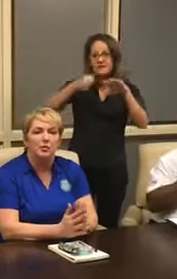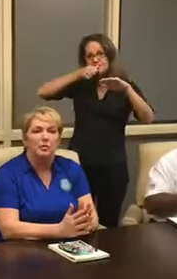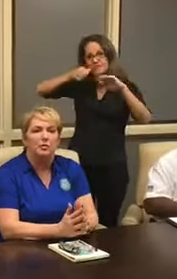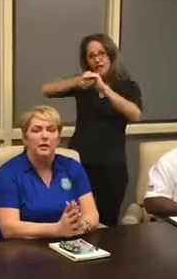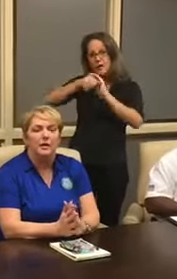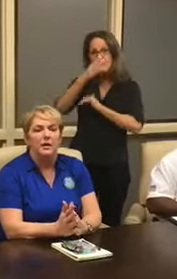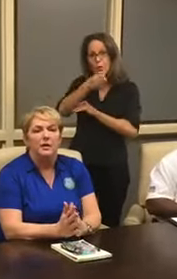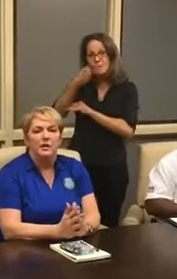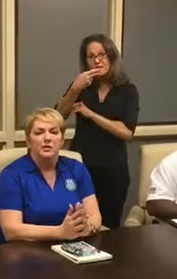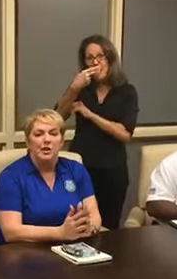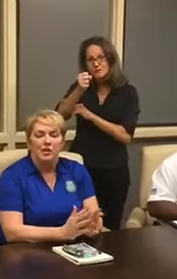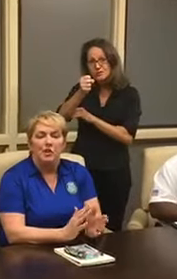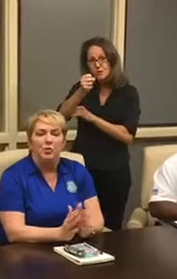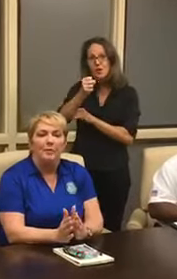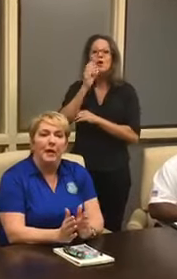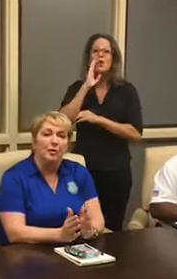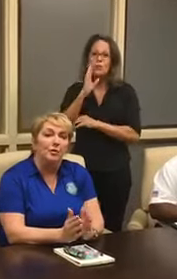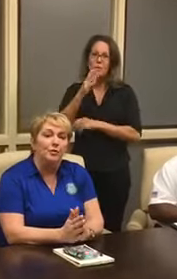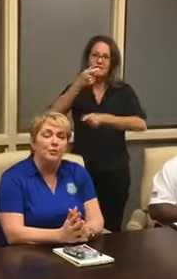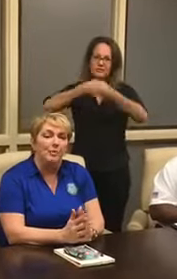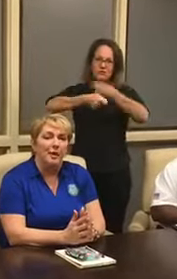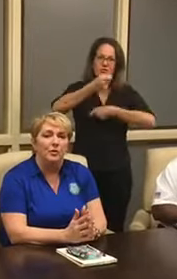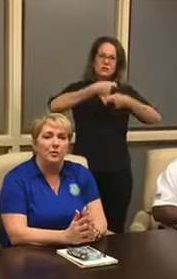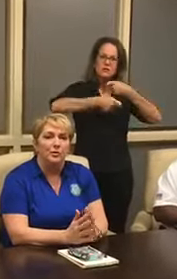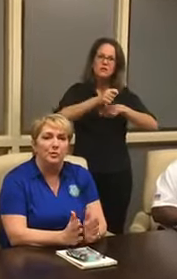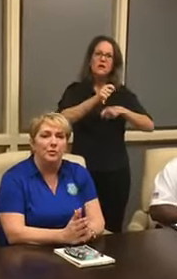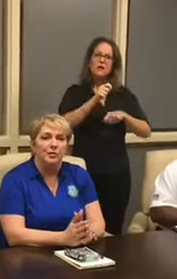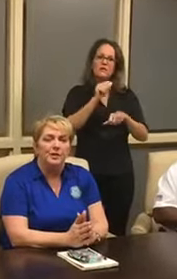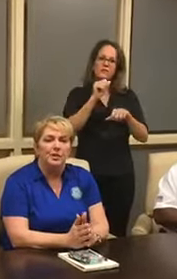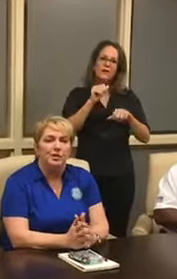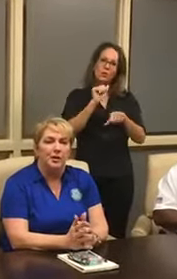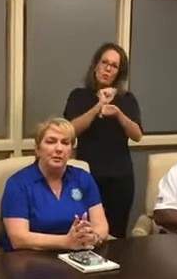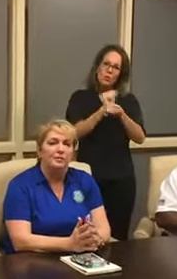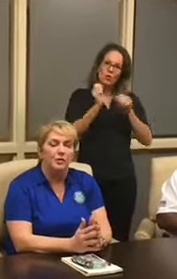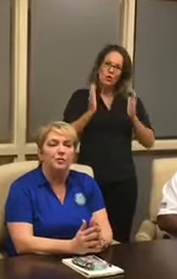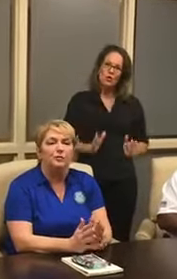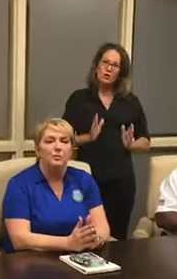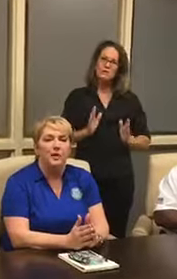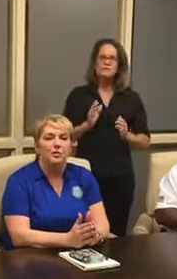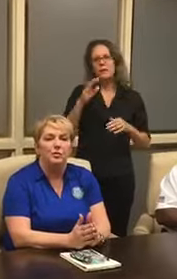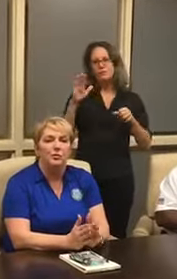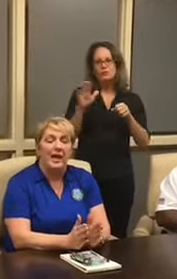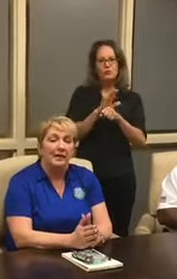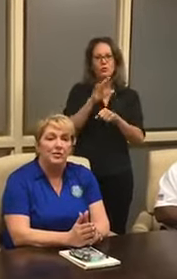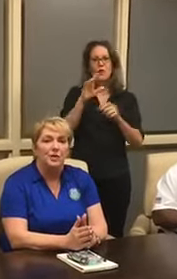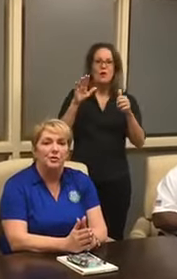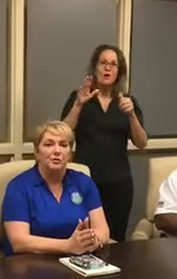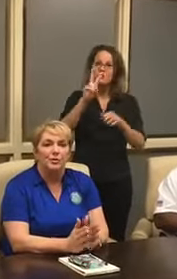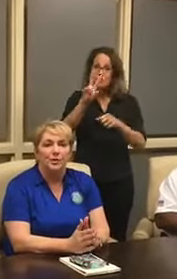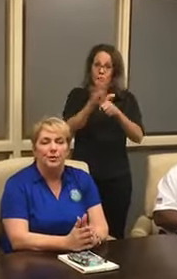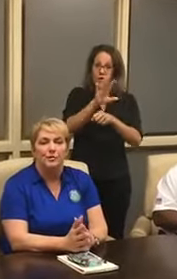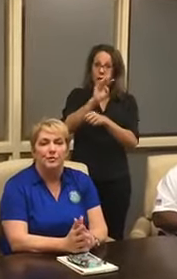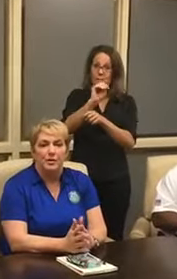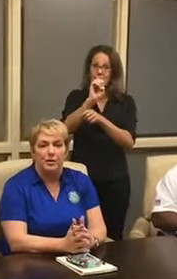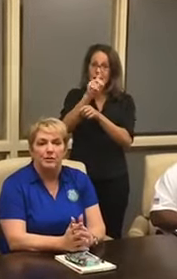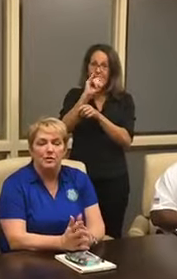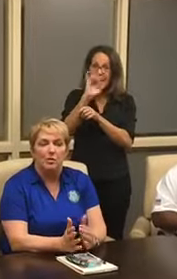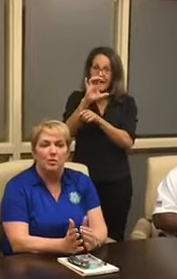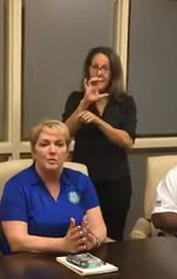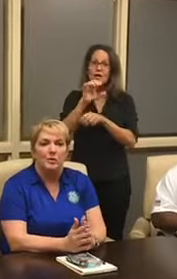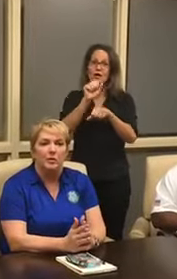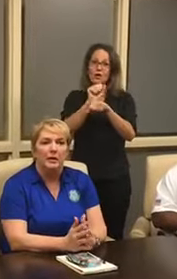School, we will be stationing, swapping out crews, our medic crews, and we will be stationing, I believe, two full medic crews at the shelter during the duration